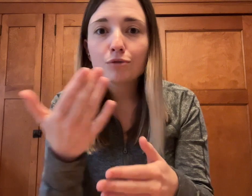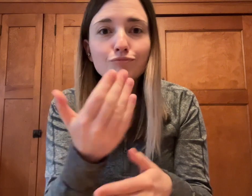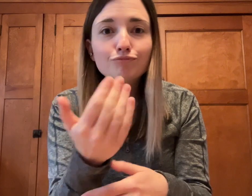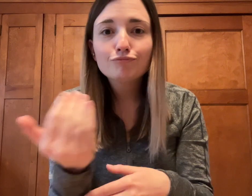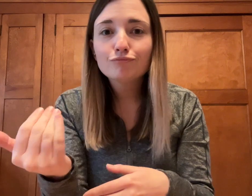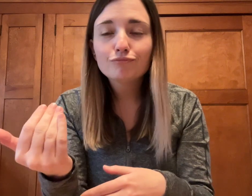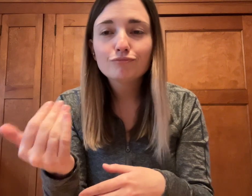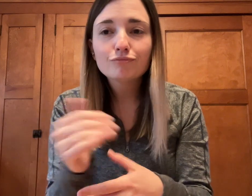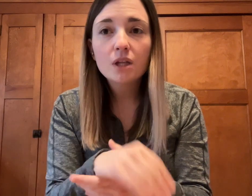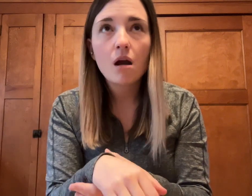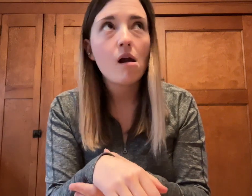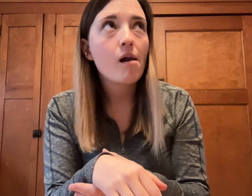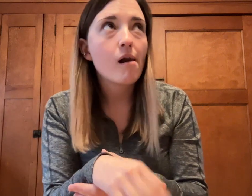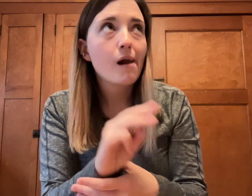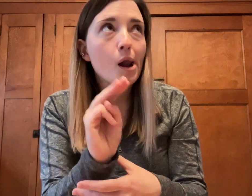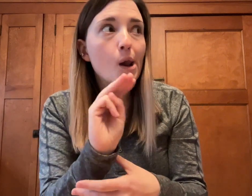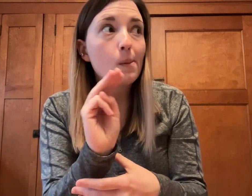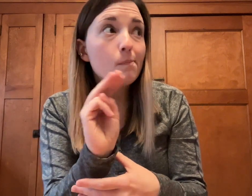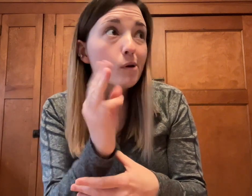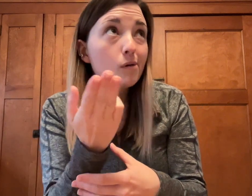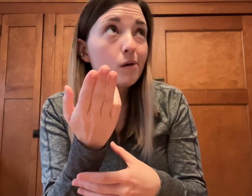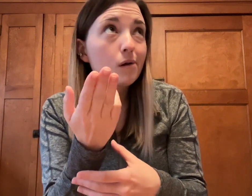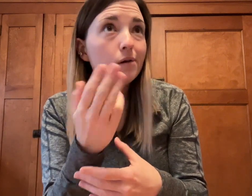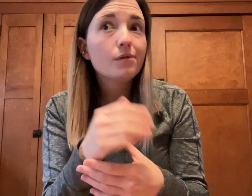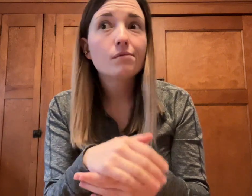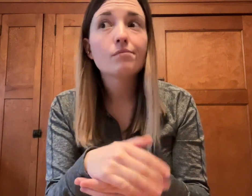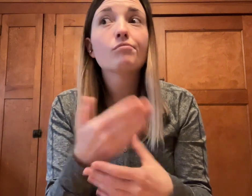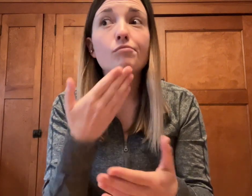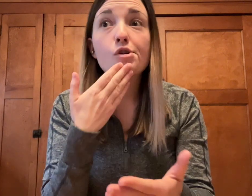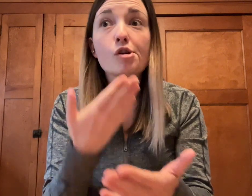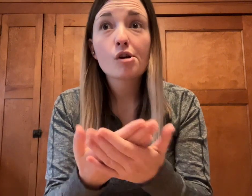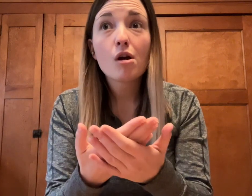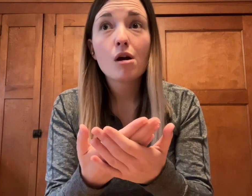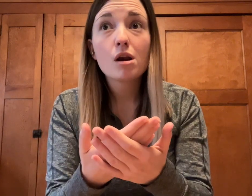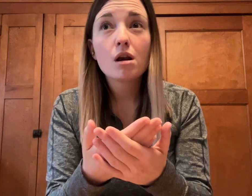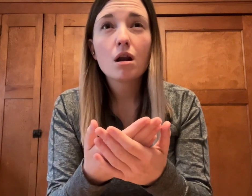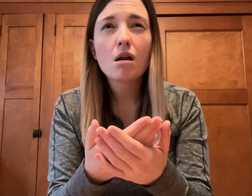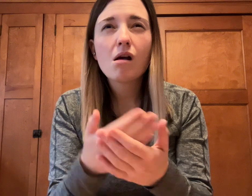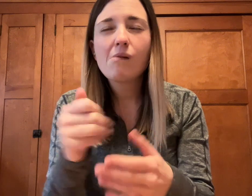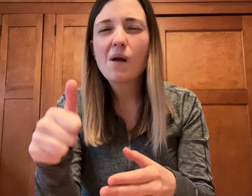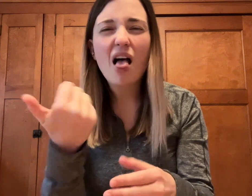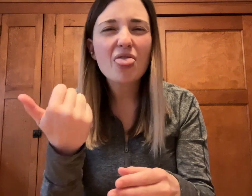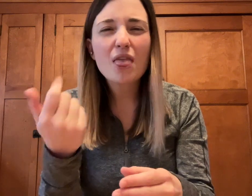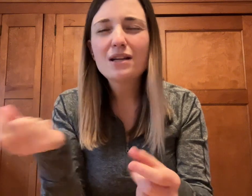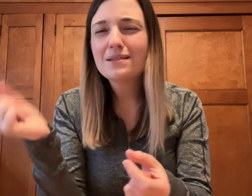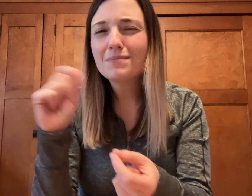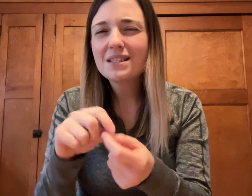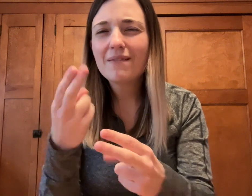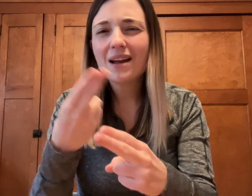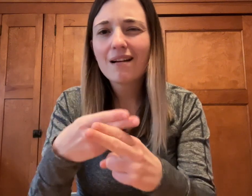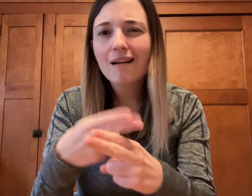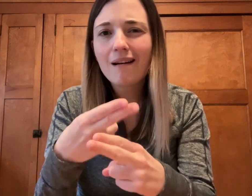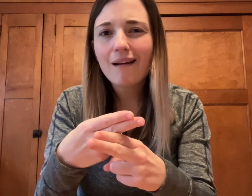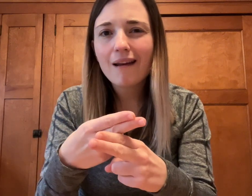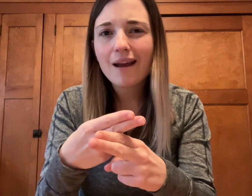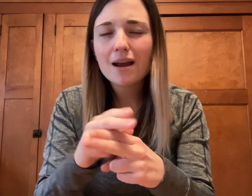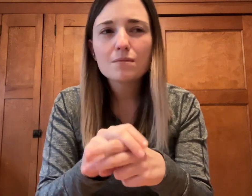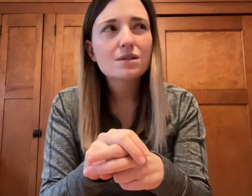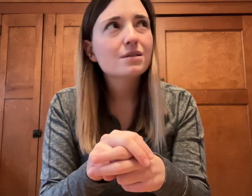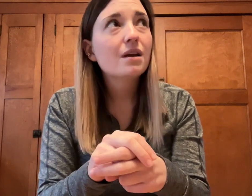Minerals. Yeah, good. Minerals. That's great. Well, we got calcium. Is there another one that you remember our discussion with? Vitamins. No, vitamins and minerals are 2